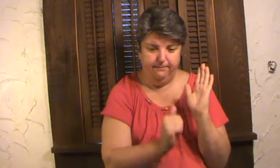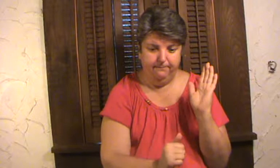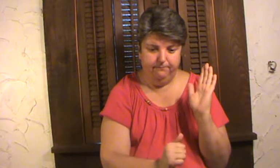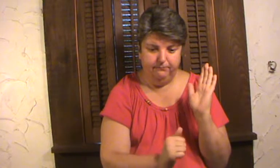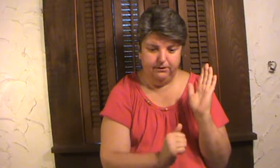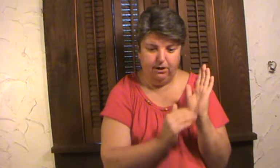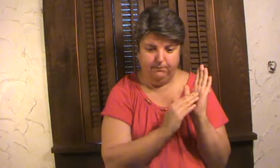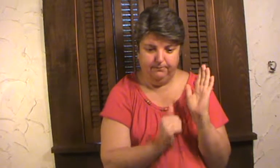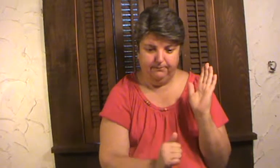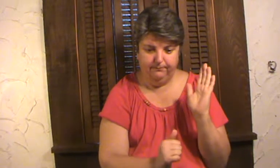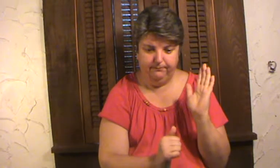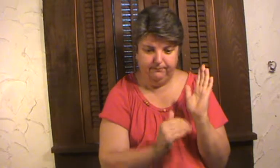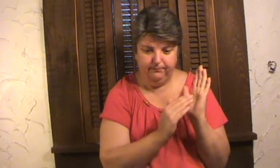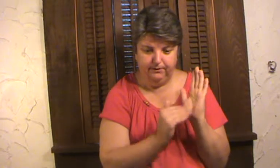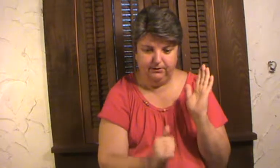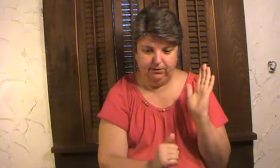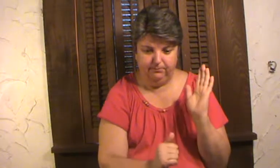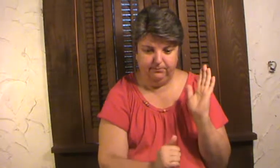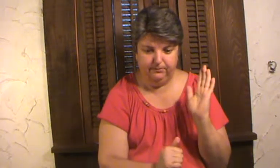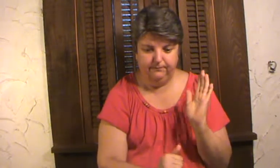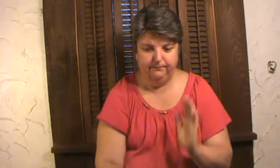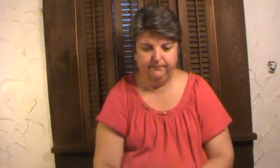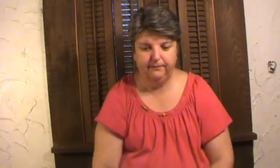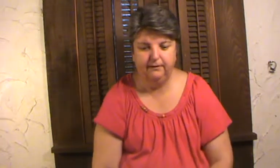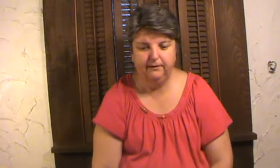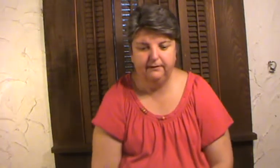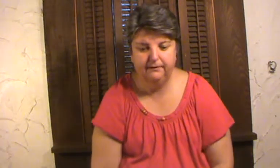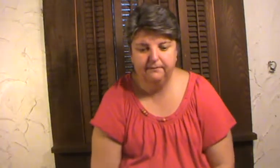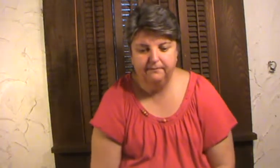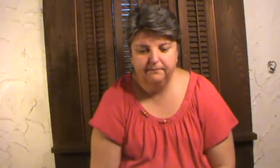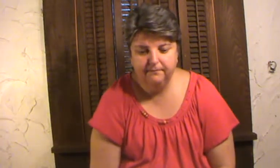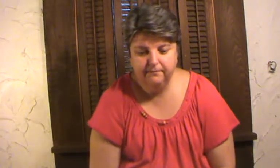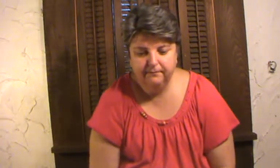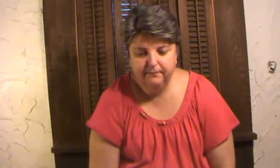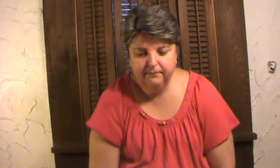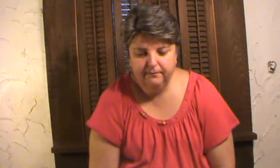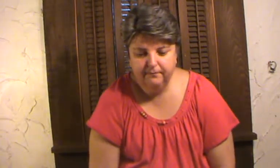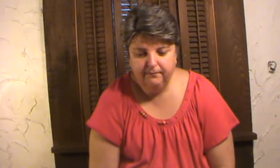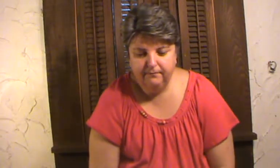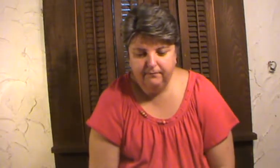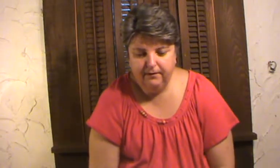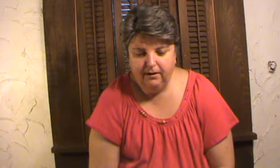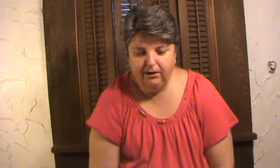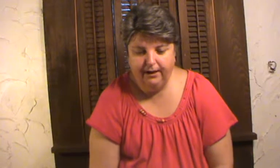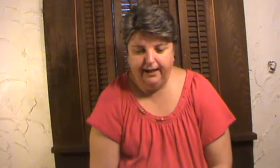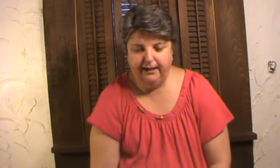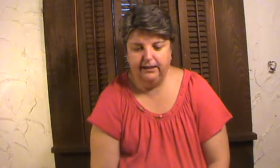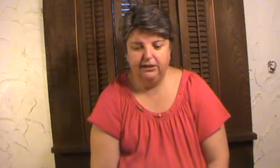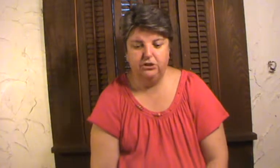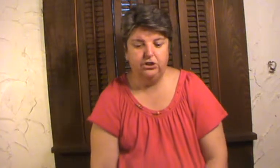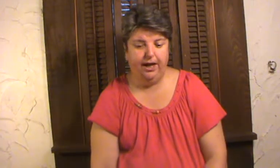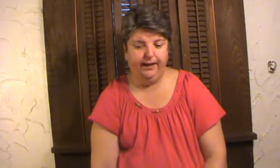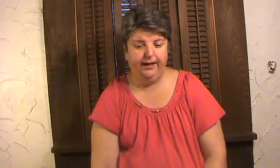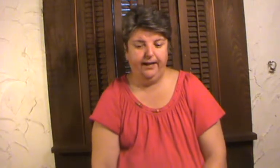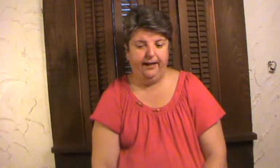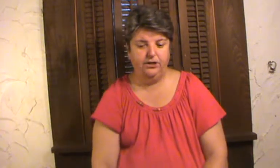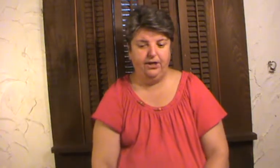Soap. Okay, check and